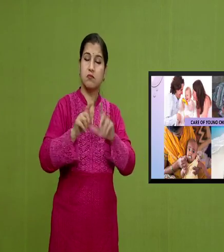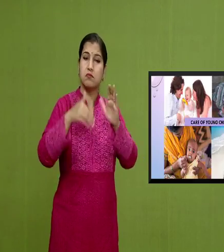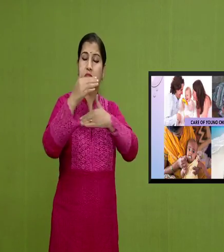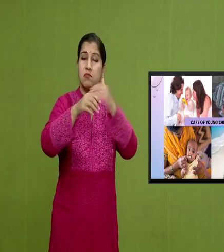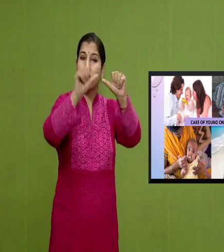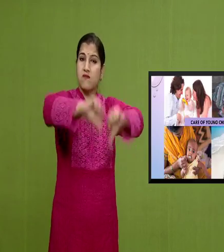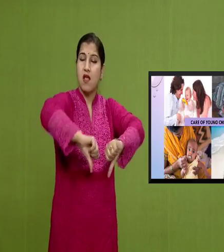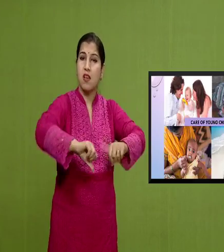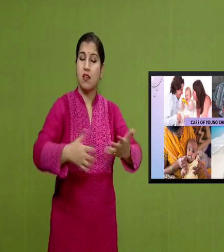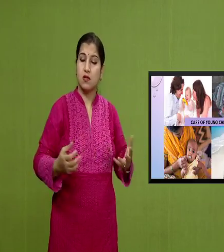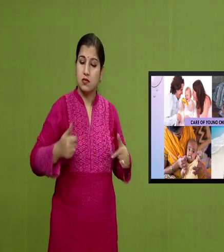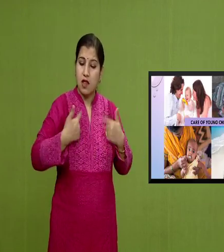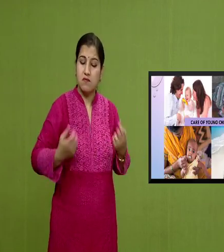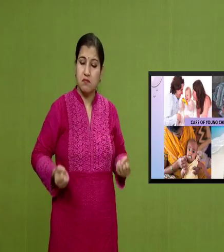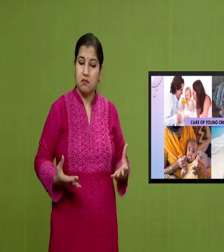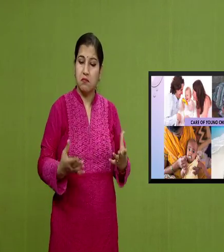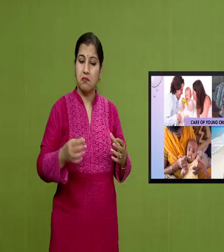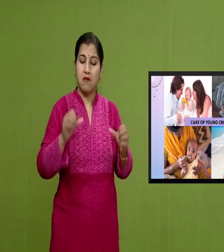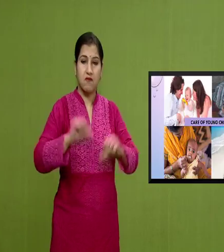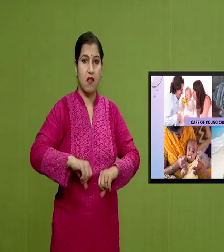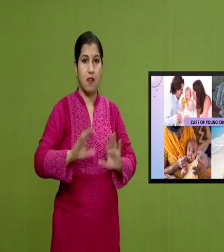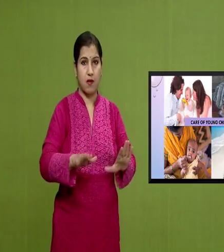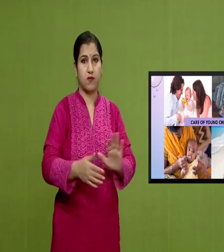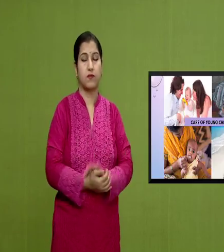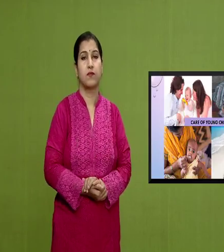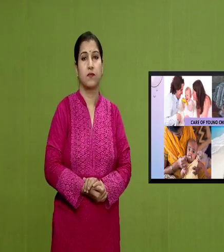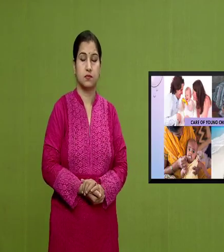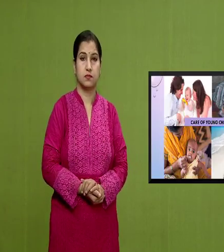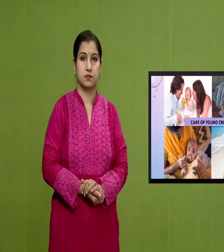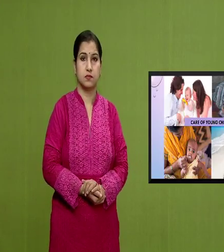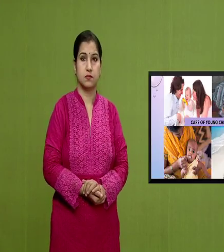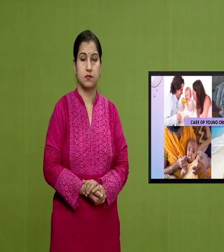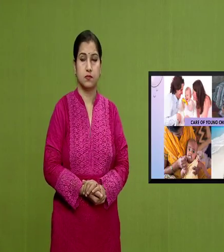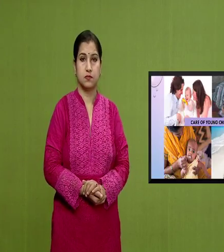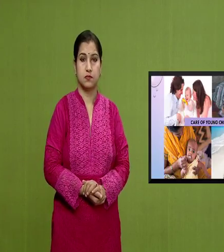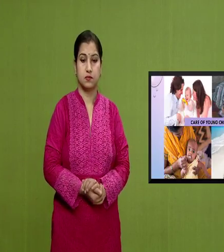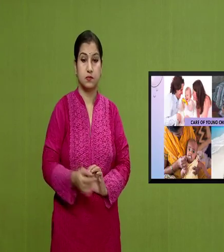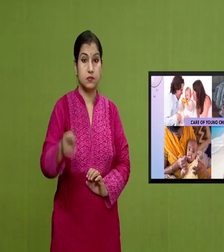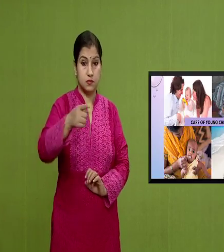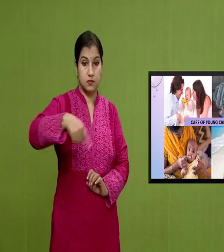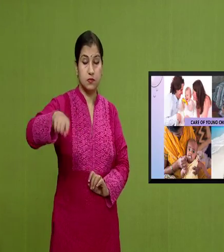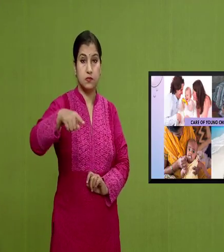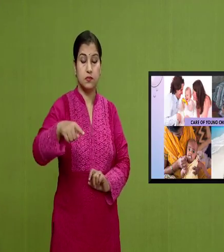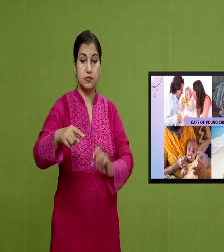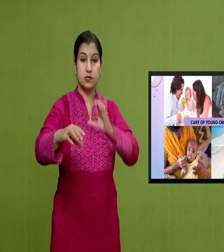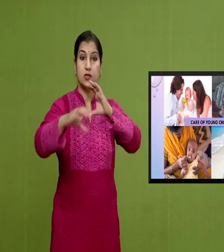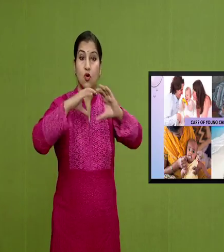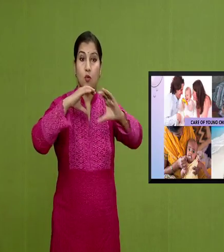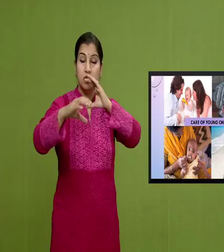to initiate activities. They are poor in communication skills.